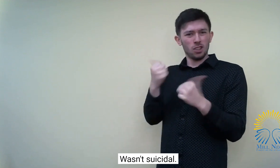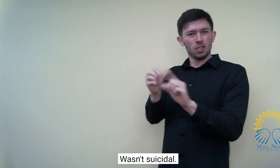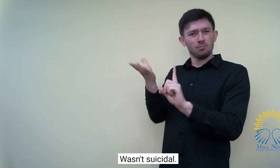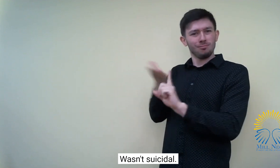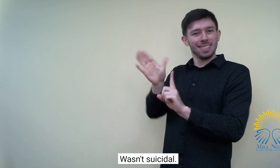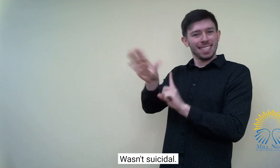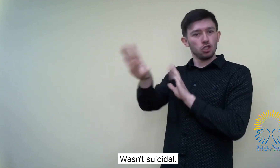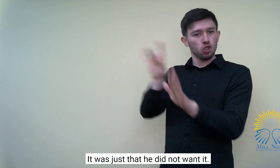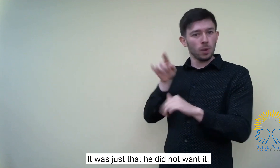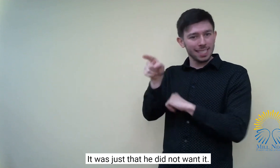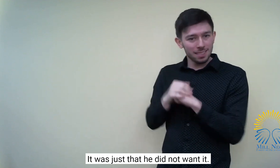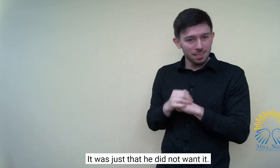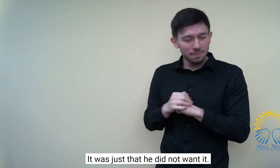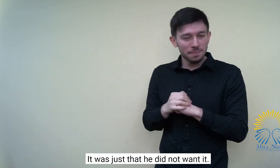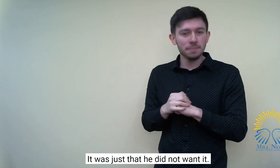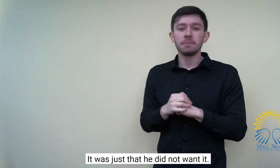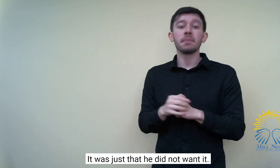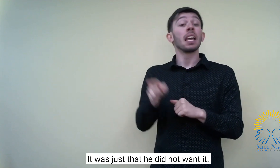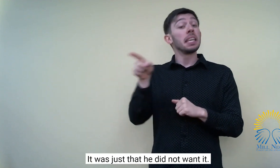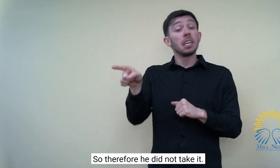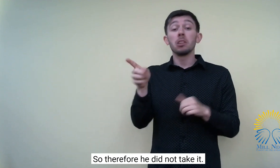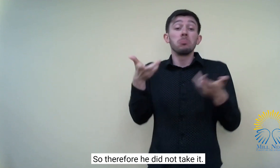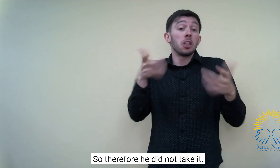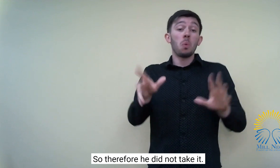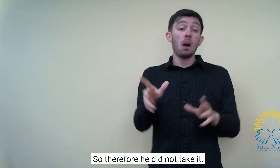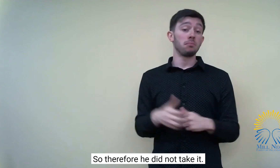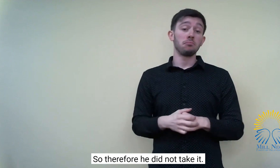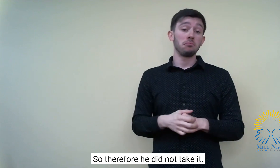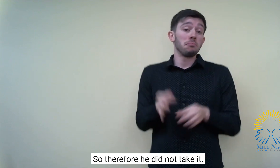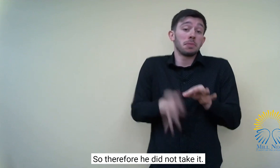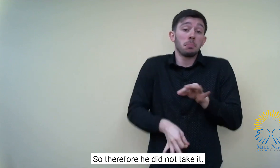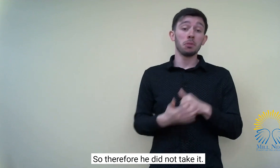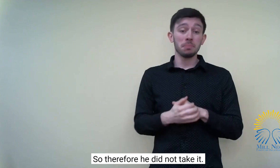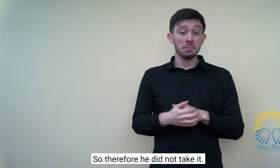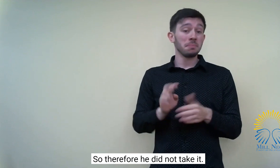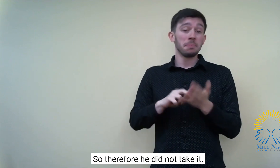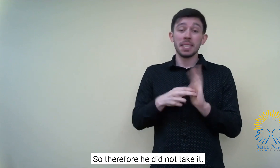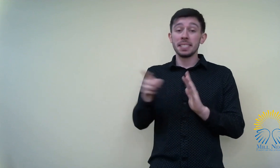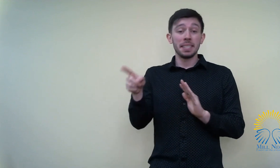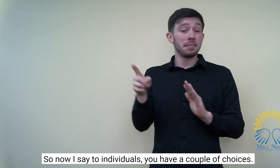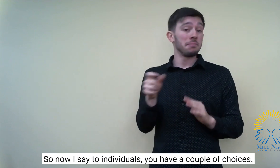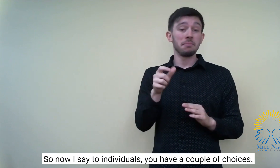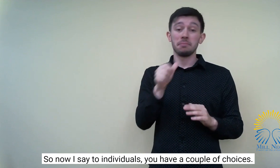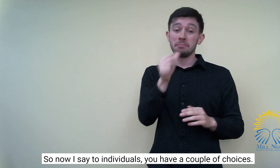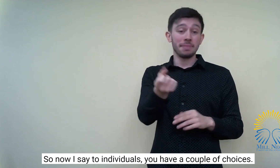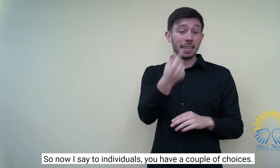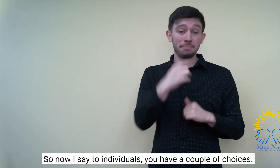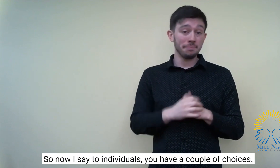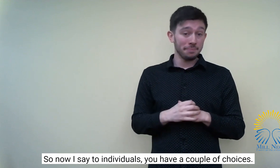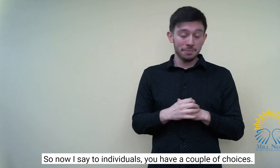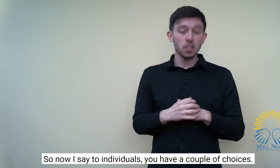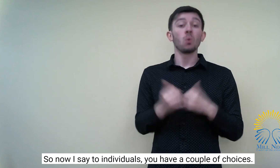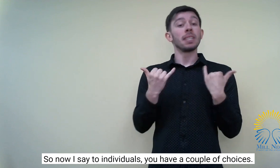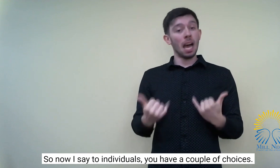suicidal. It was just that he did not want it. So therefore, he did not take it. So now I say to individuals, you have a